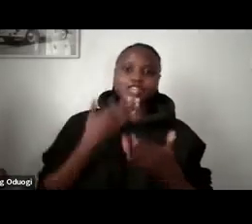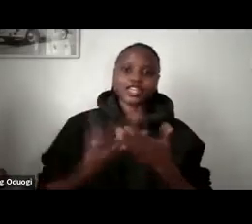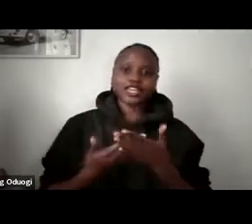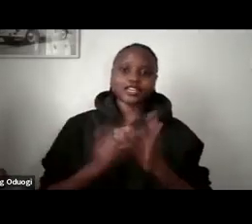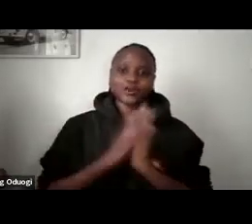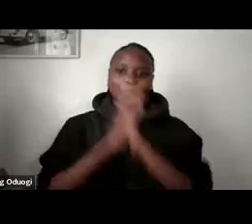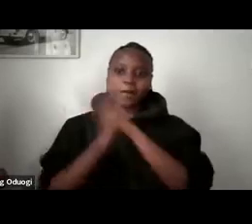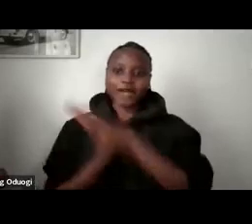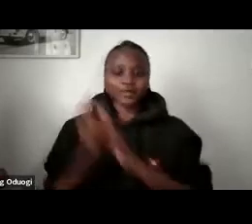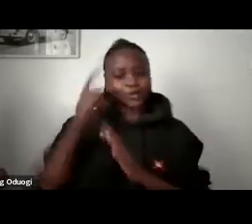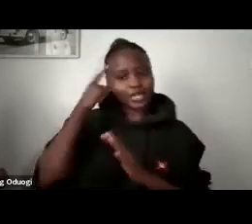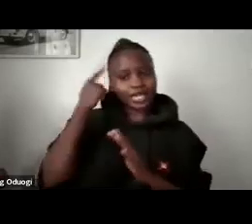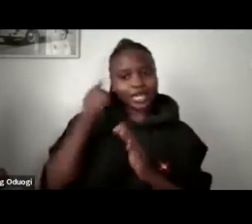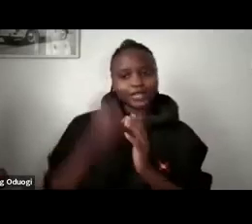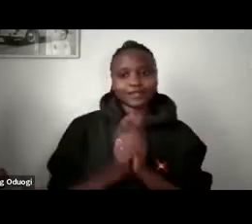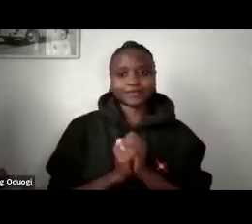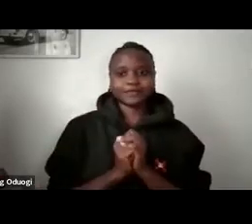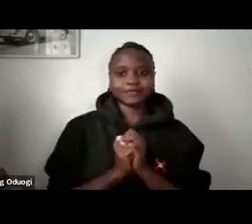Lillian.